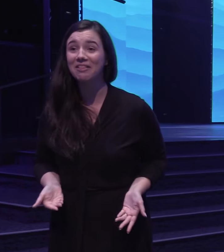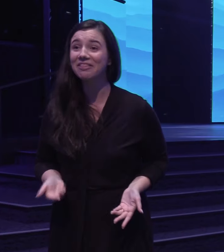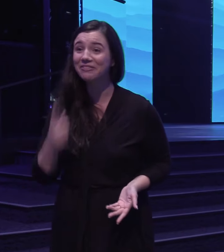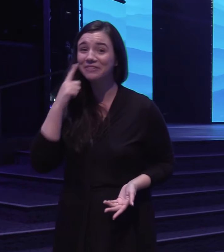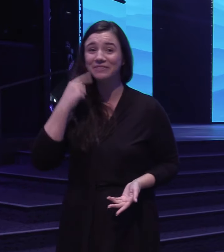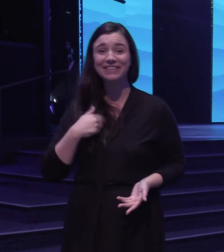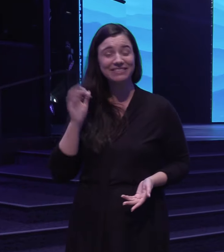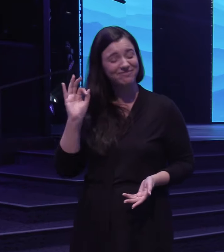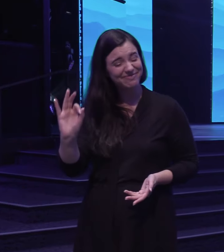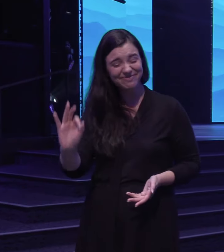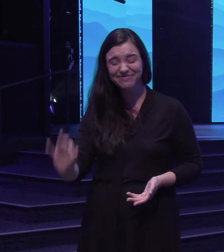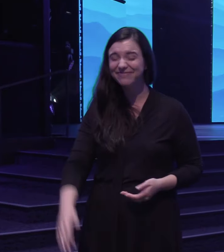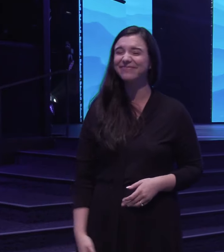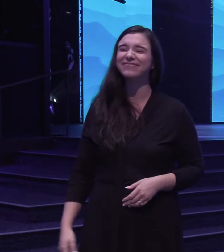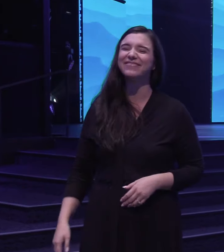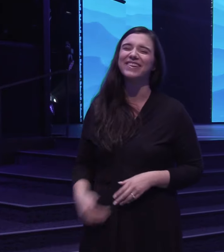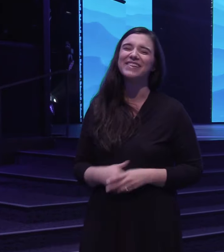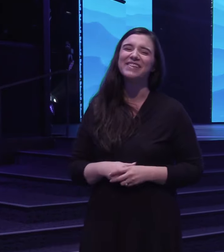extremely well.